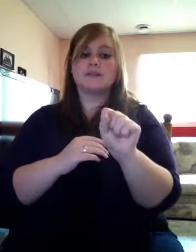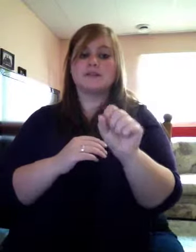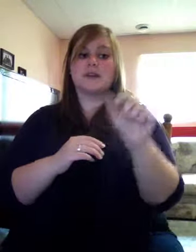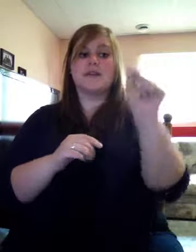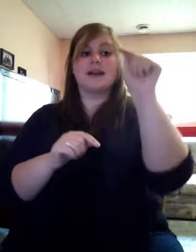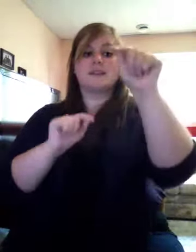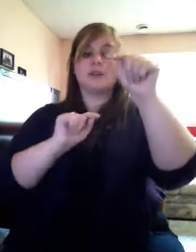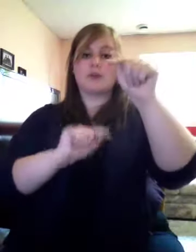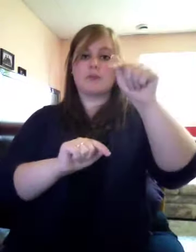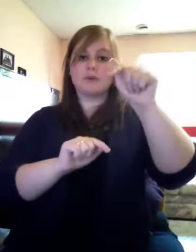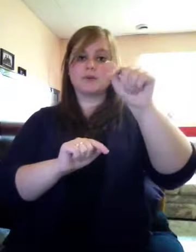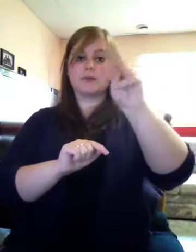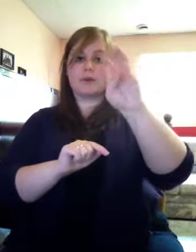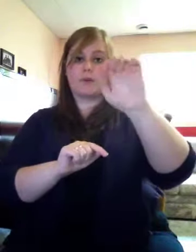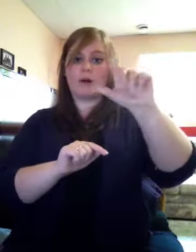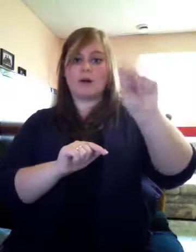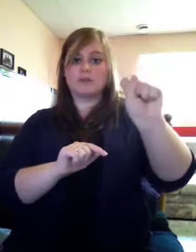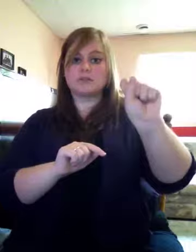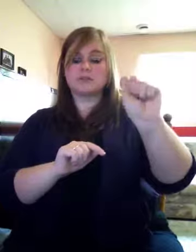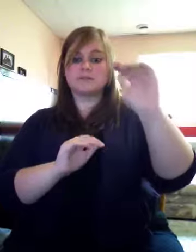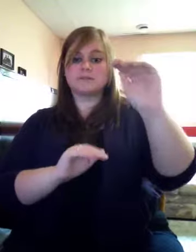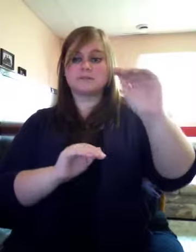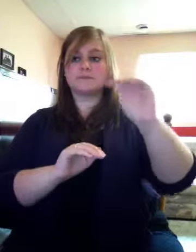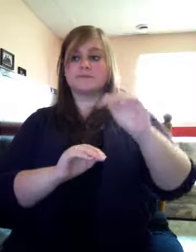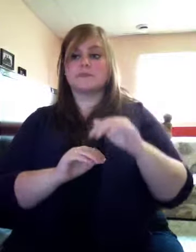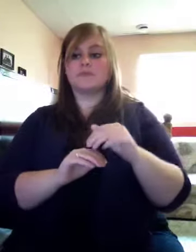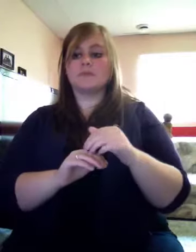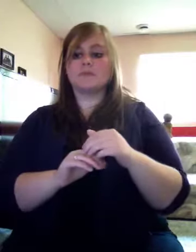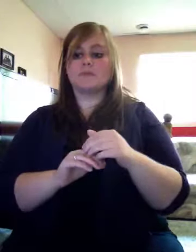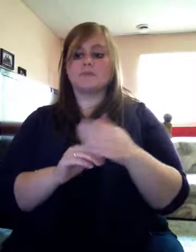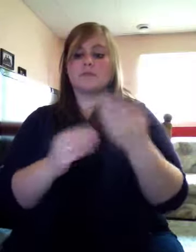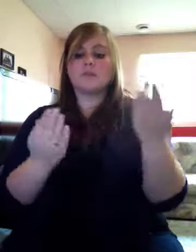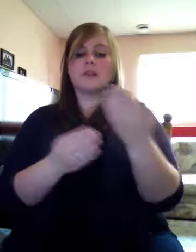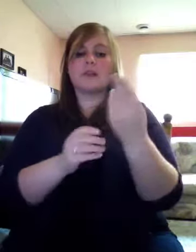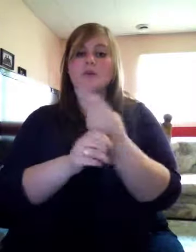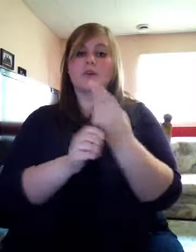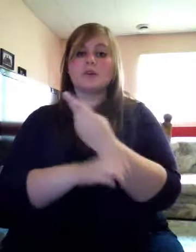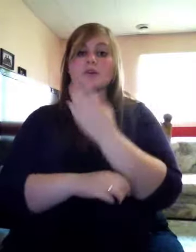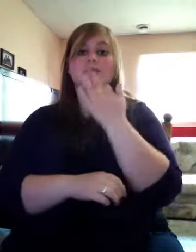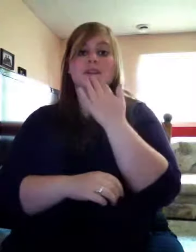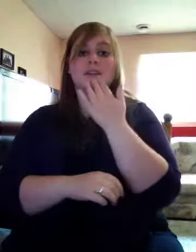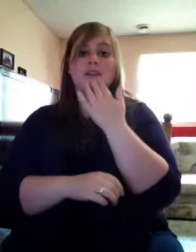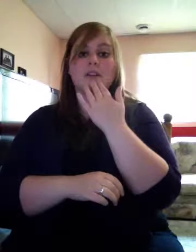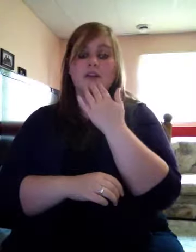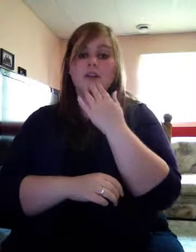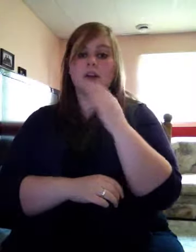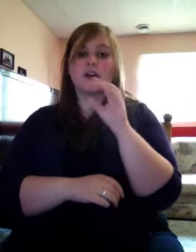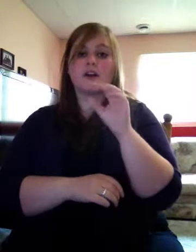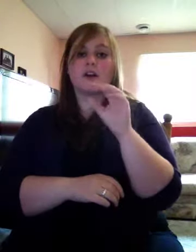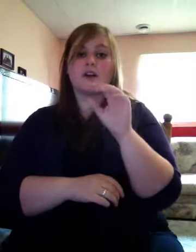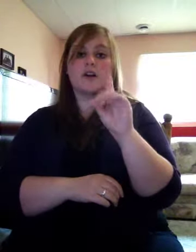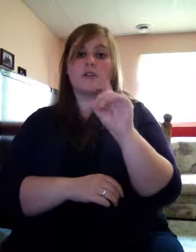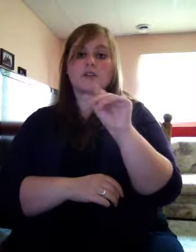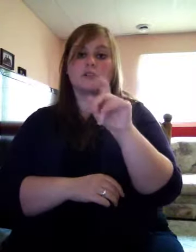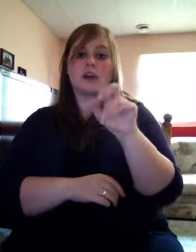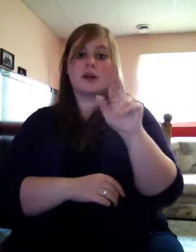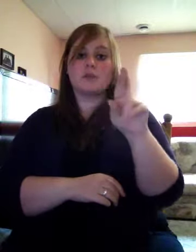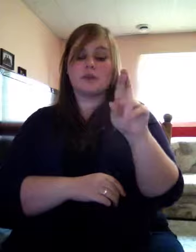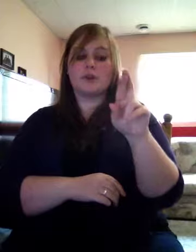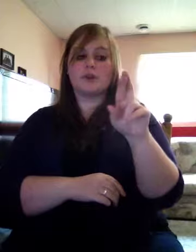very large AAA. Here we're putting color power Doppler down to again show that this is a vascular structure, and what's interesting is